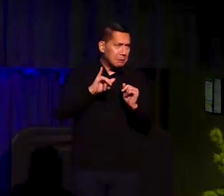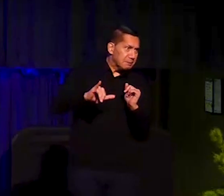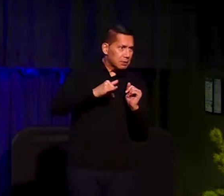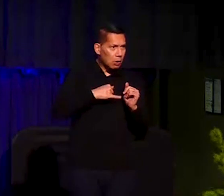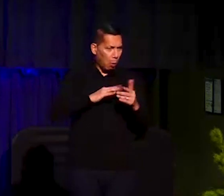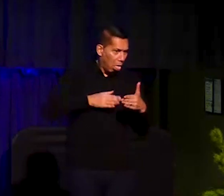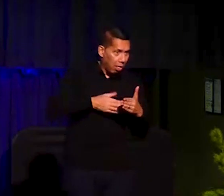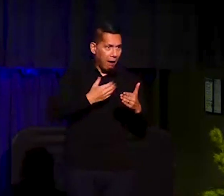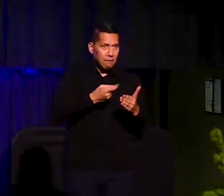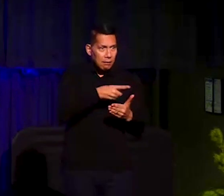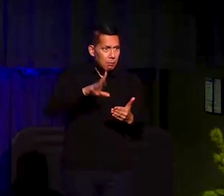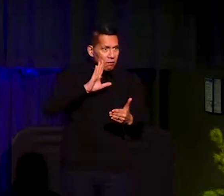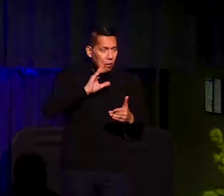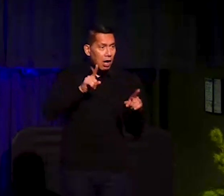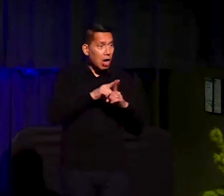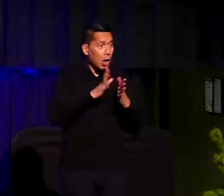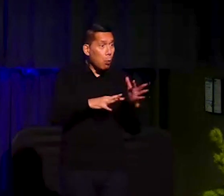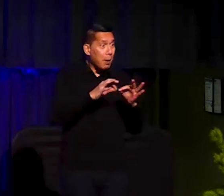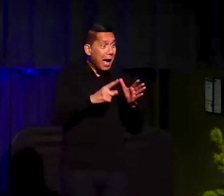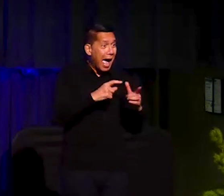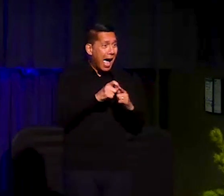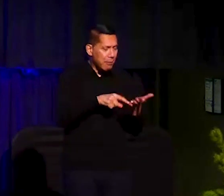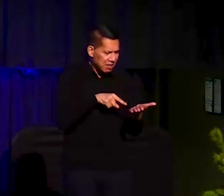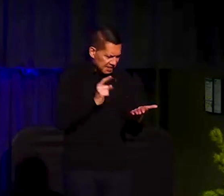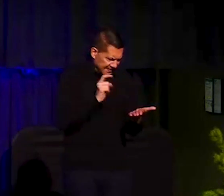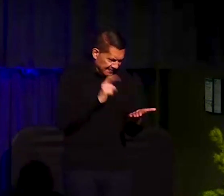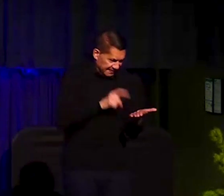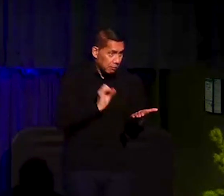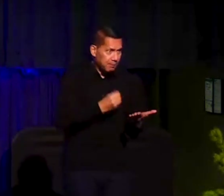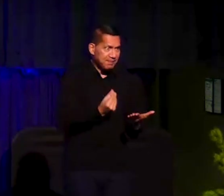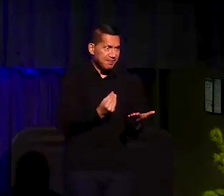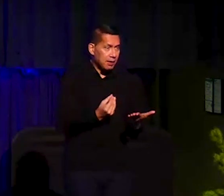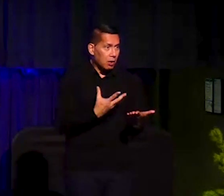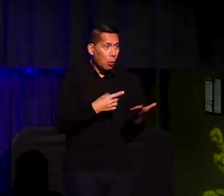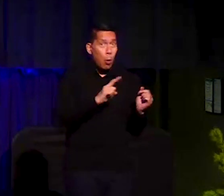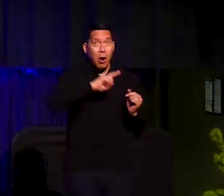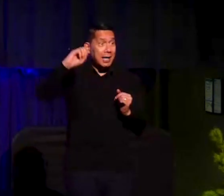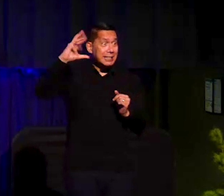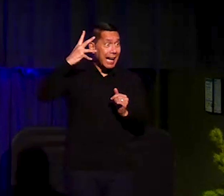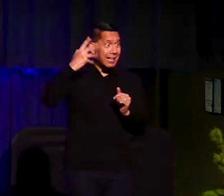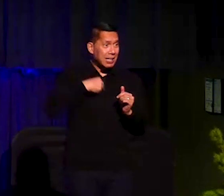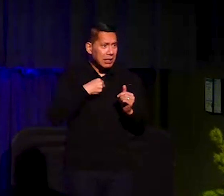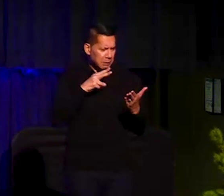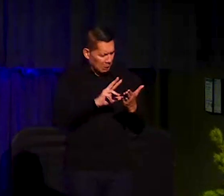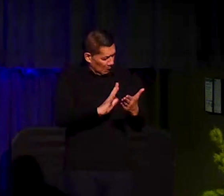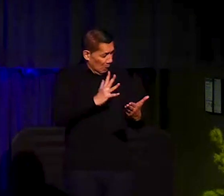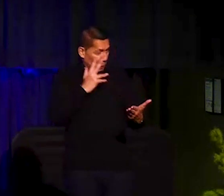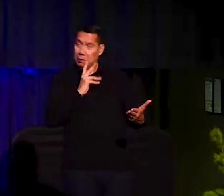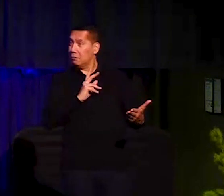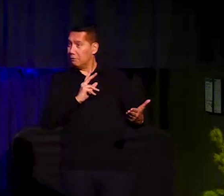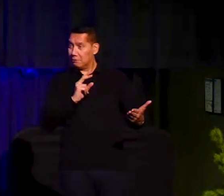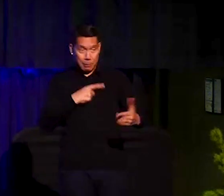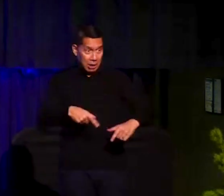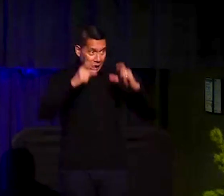If you've ever been using a web app or a mobile app and you're out in the sun and you realize, I cannot see any of these buttons. I could see them when I